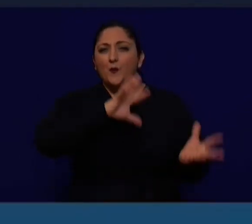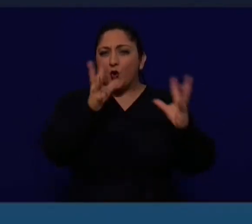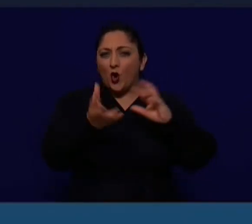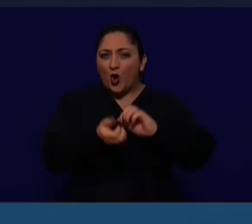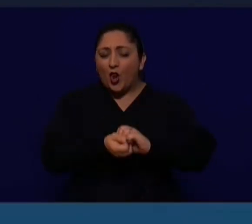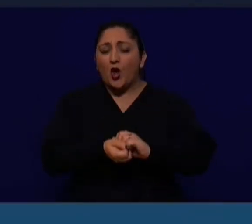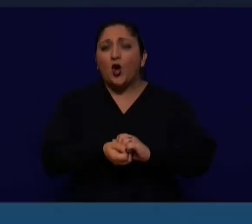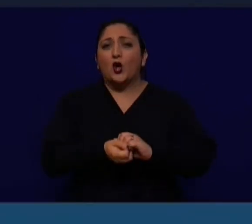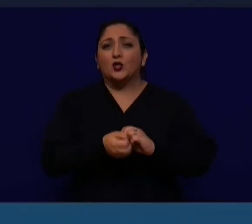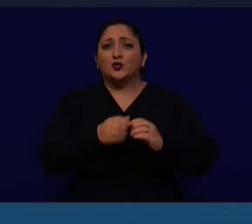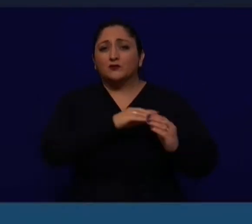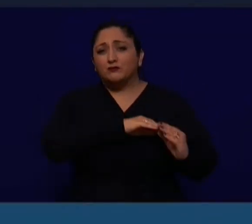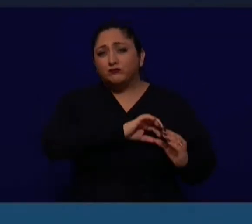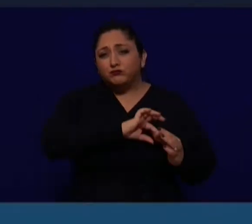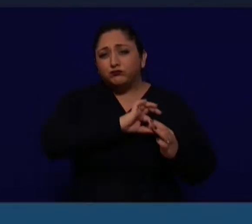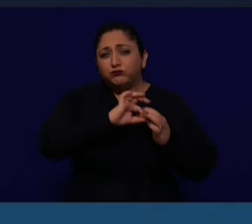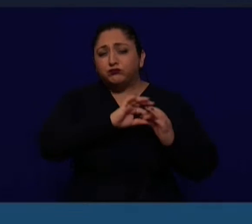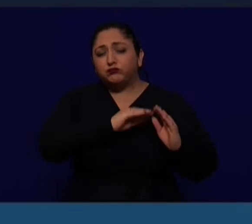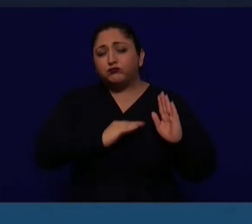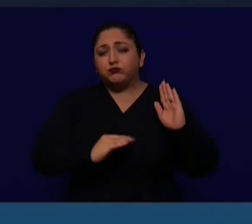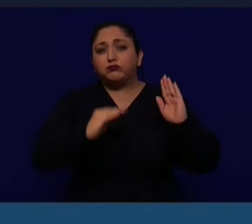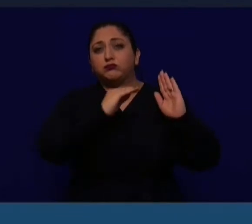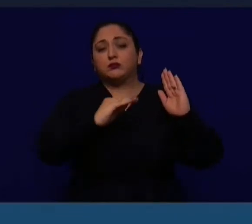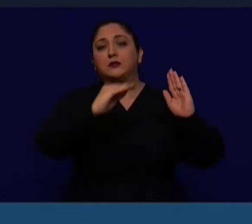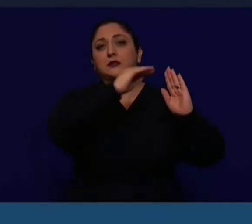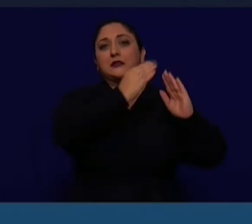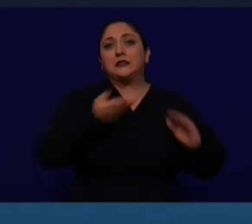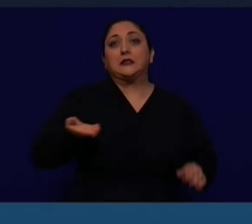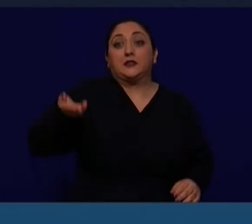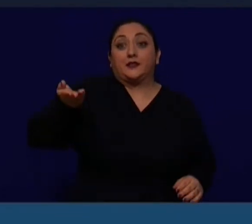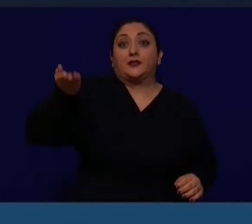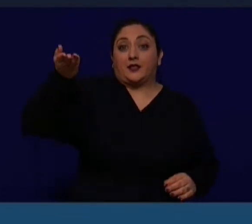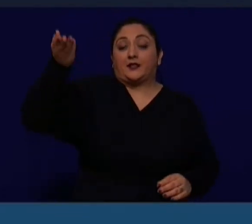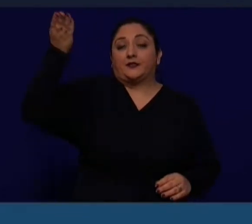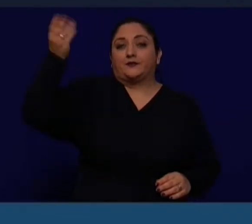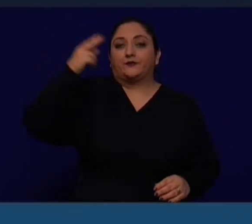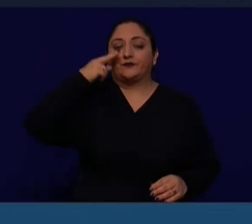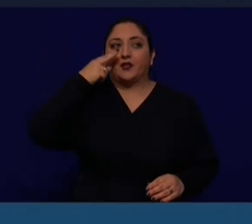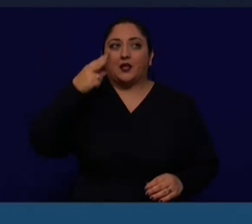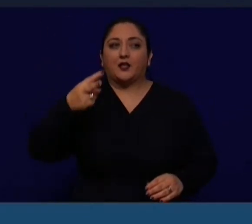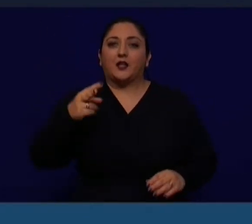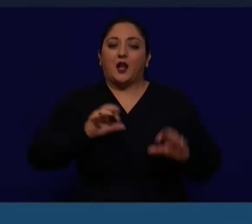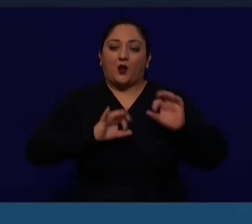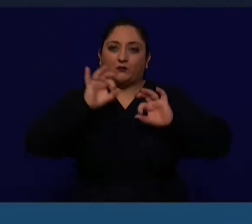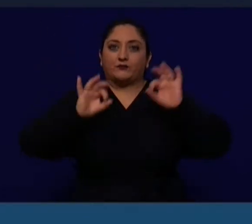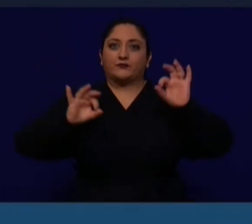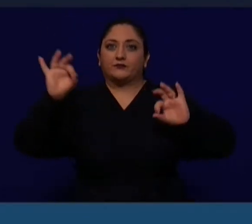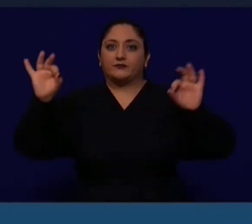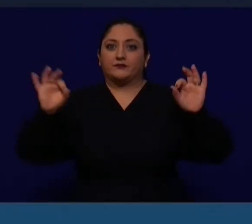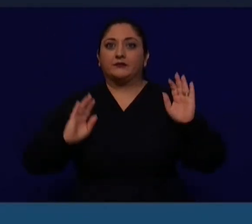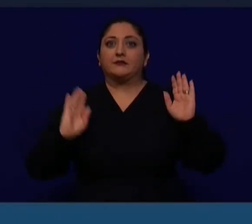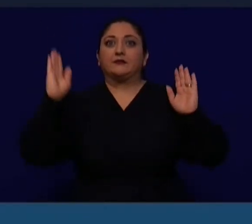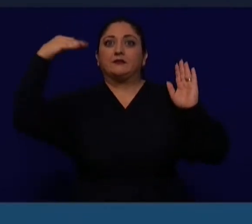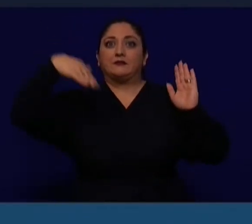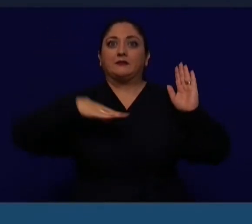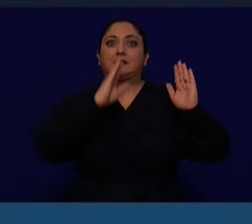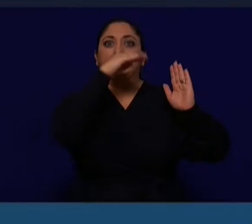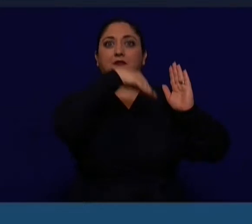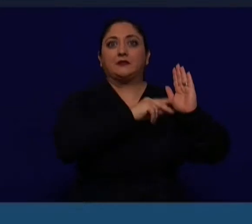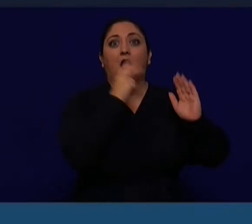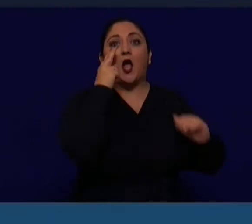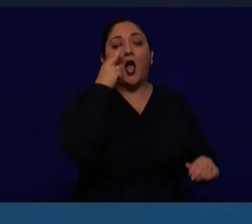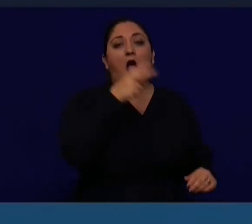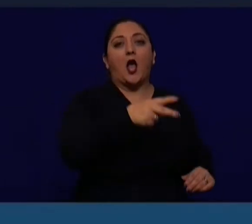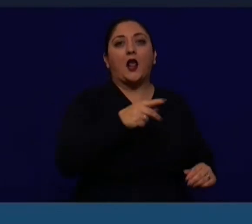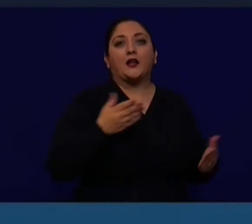huwa l-kumulativ qiegħed jiżdied u hawnhekk issa qegħdin naraw x'inhi s-sitwazzjoni fil-wave li għandna bħalissa għaddejja fejn qegħdin